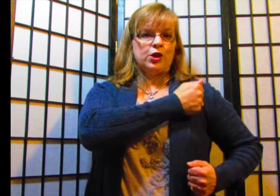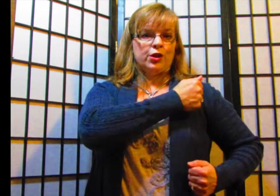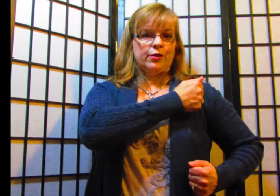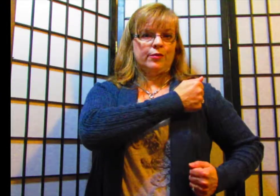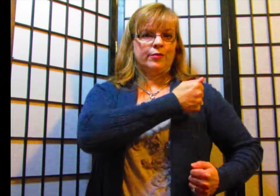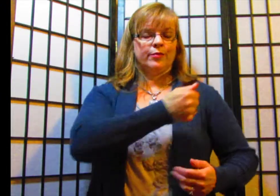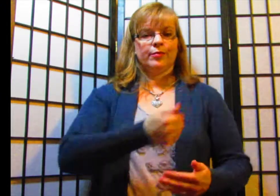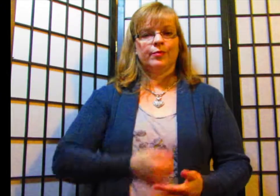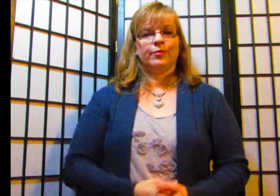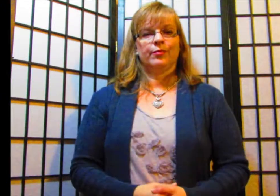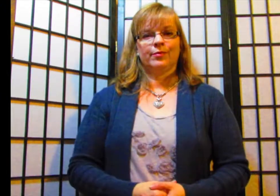Soldier.